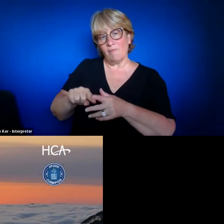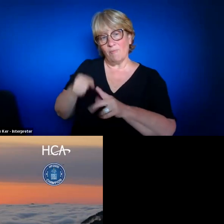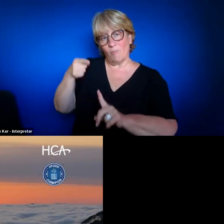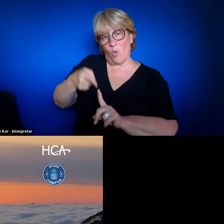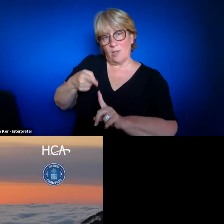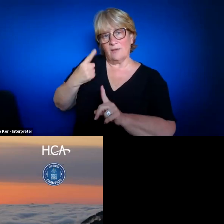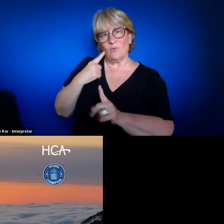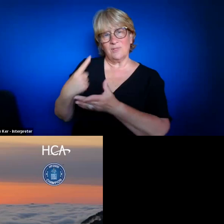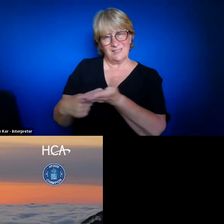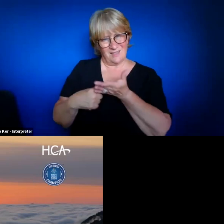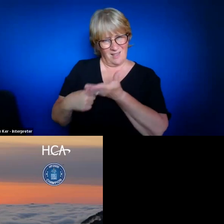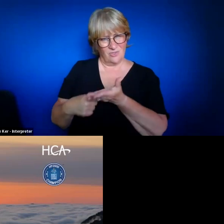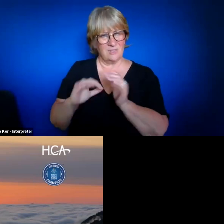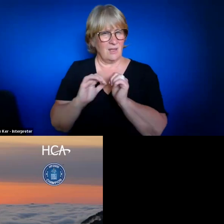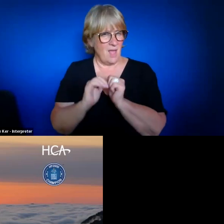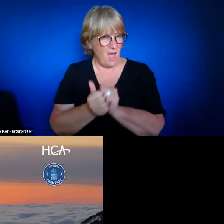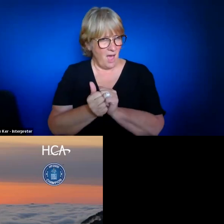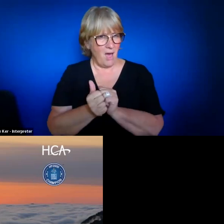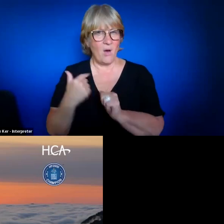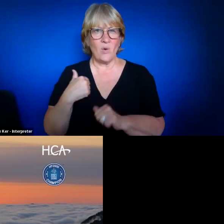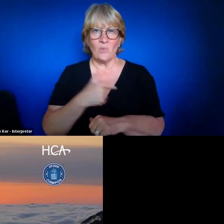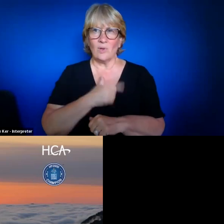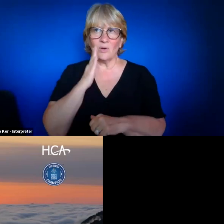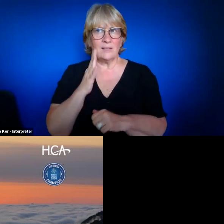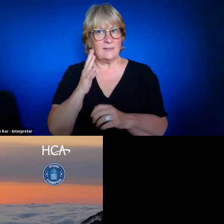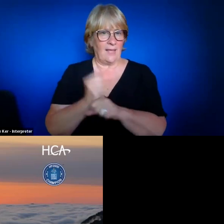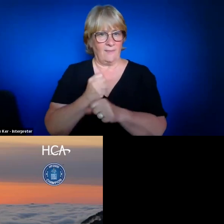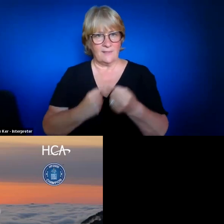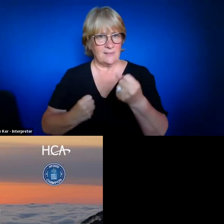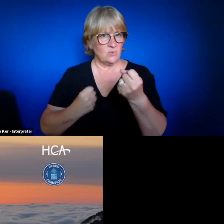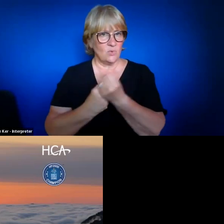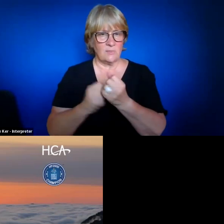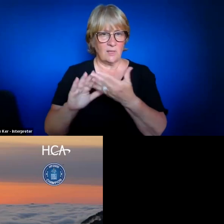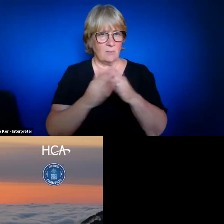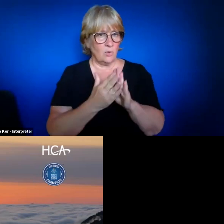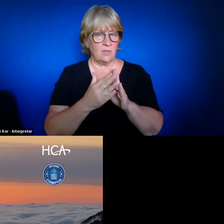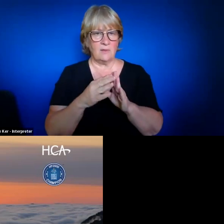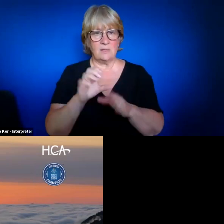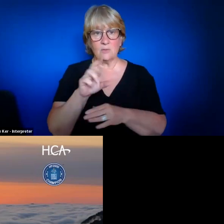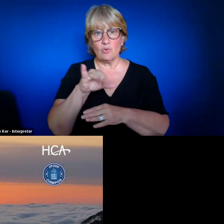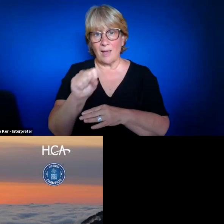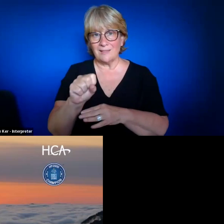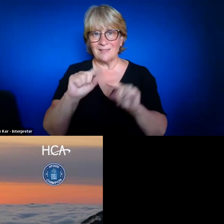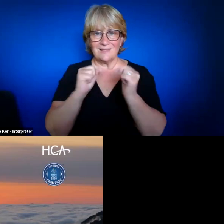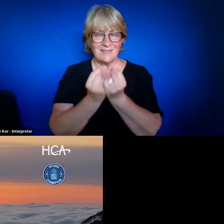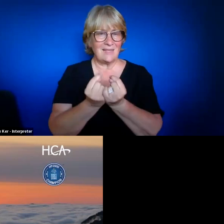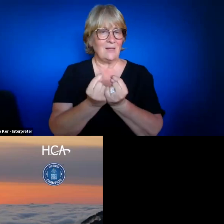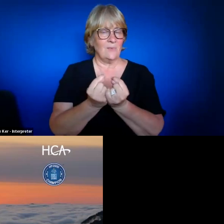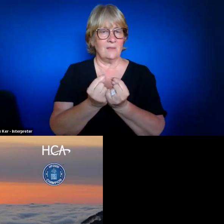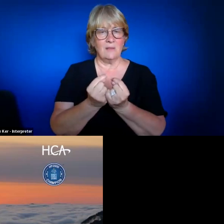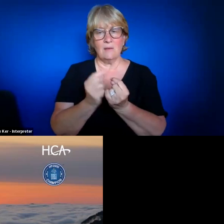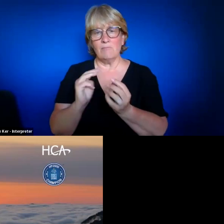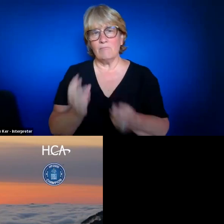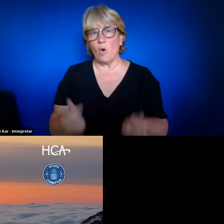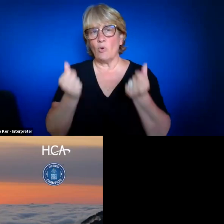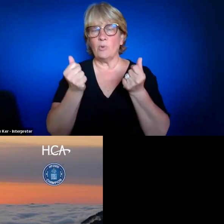discussions for how we are going to get this endorsement of the community-based crisis teams and the mobile rapid response teams up